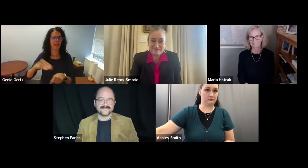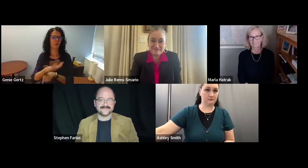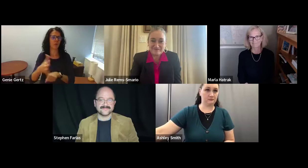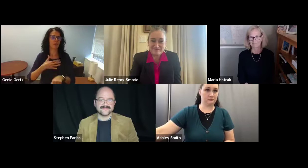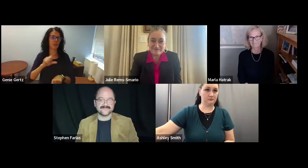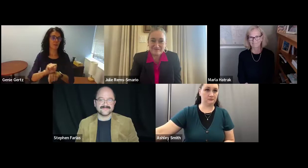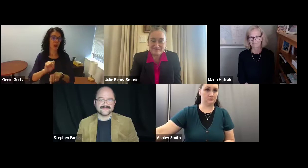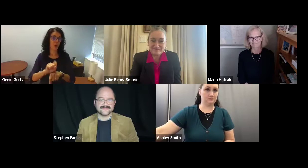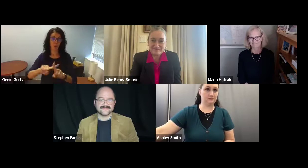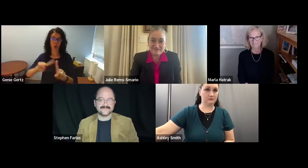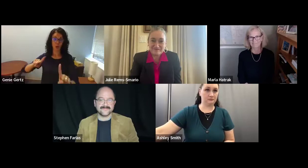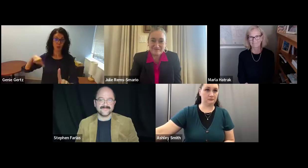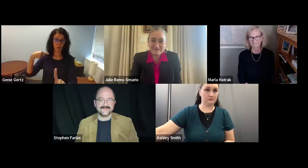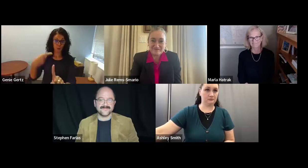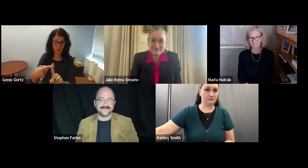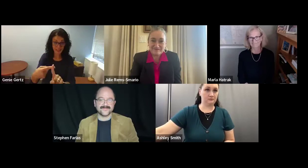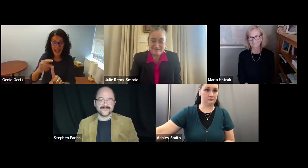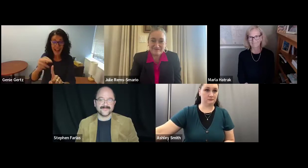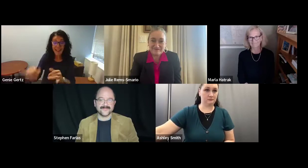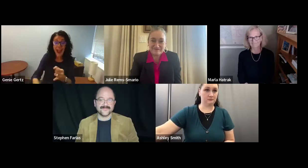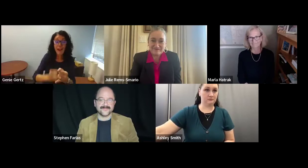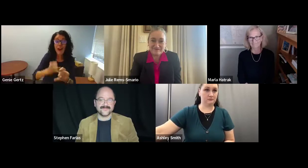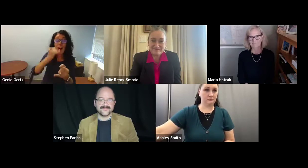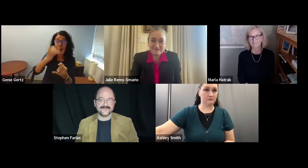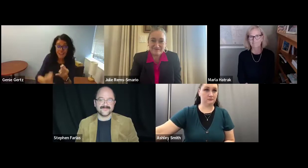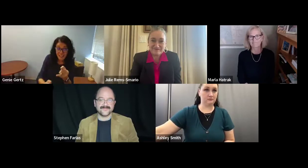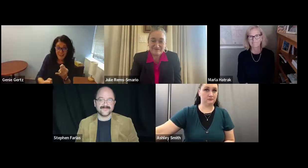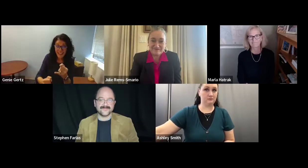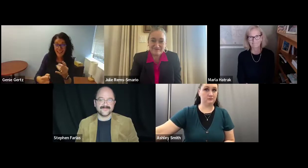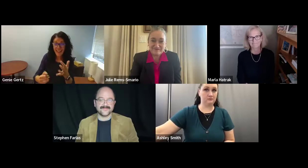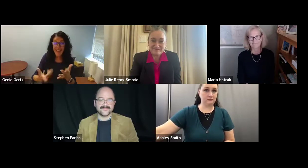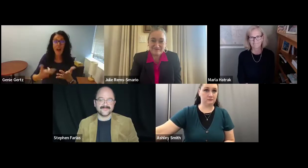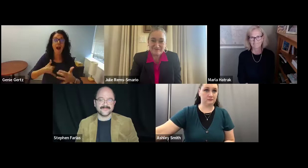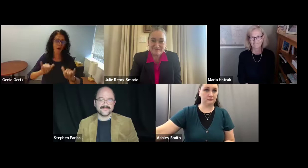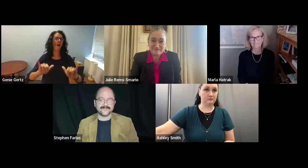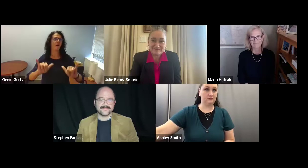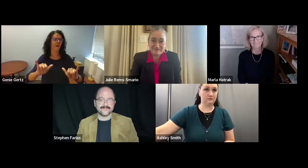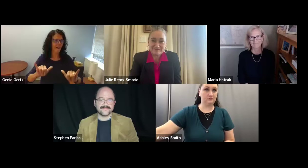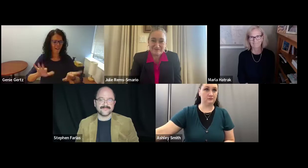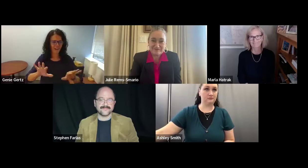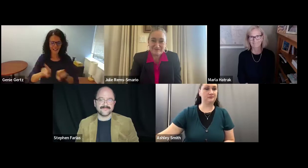in that. And that has strongly influenced my work to date. And then